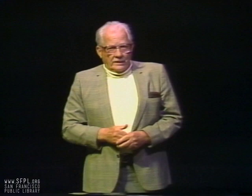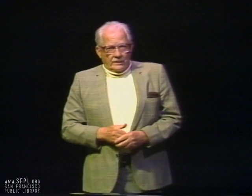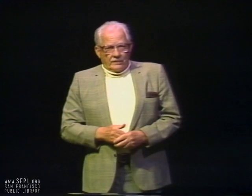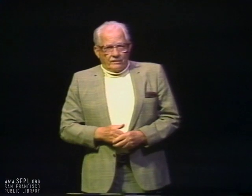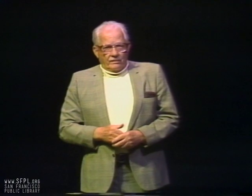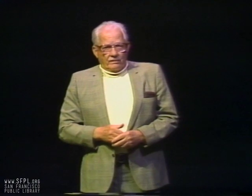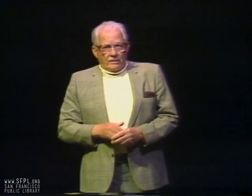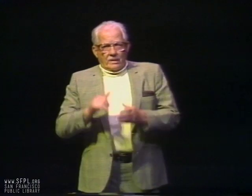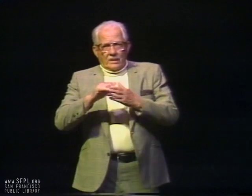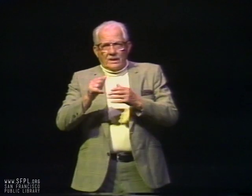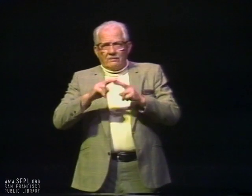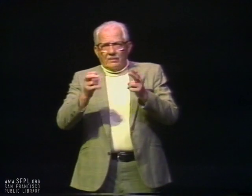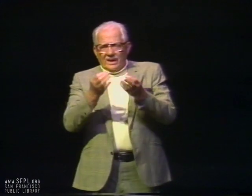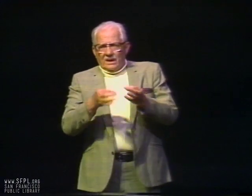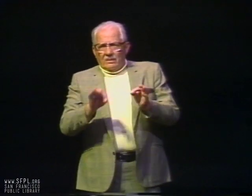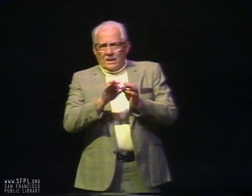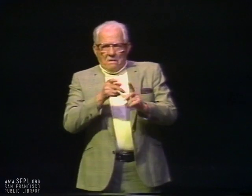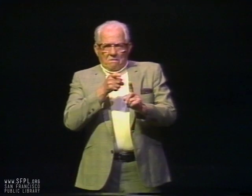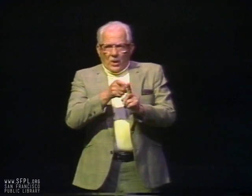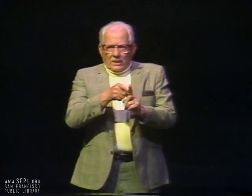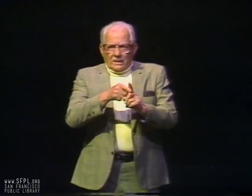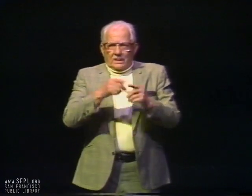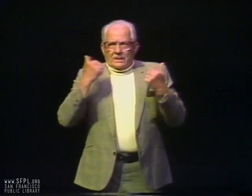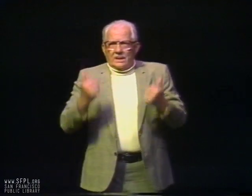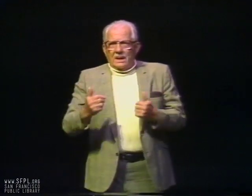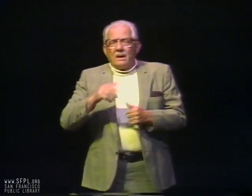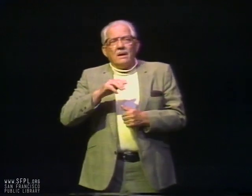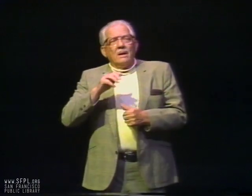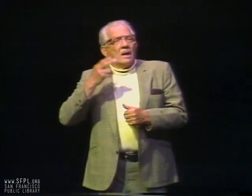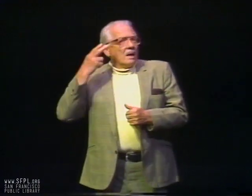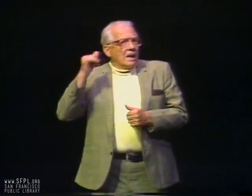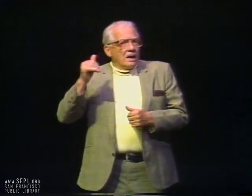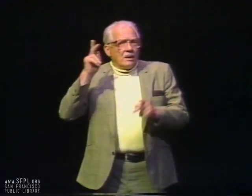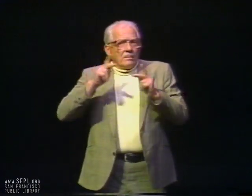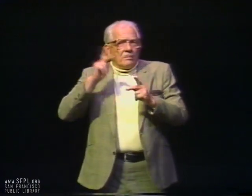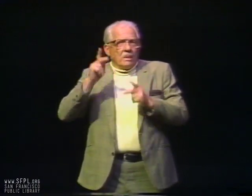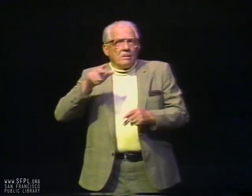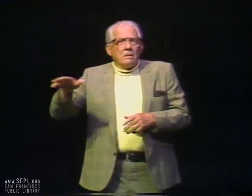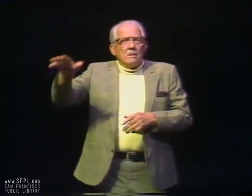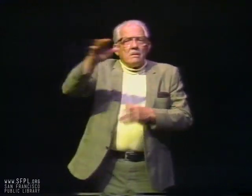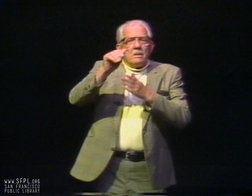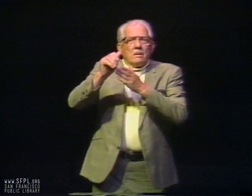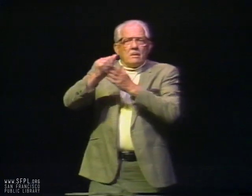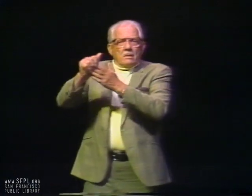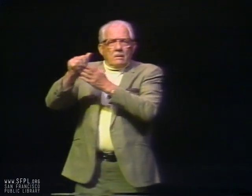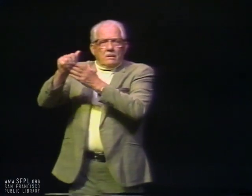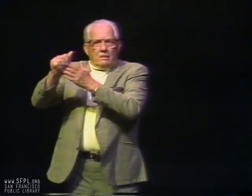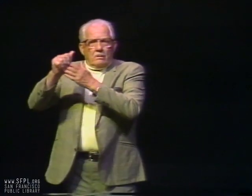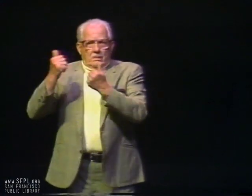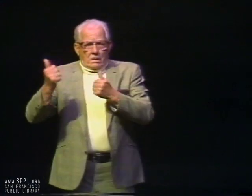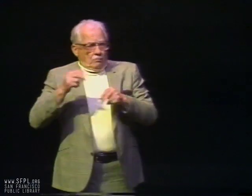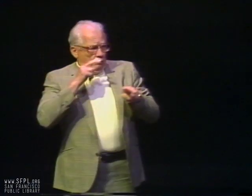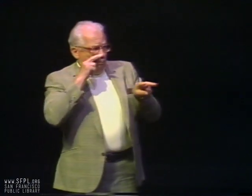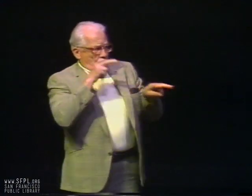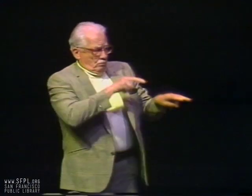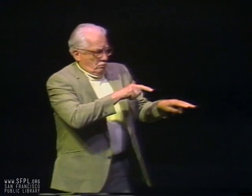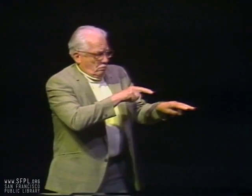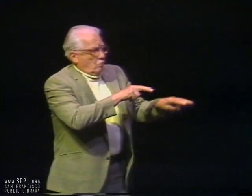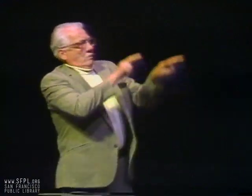happier. That's a very important difference. Today, national leaders no longer view deaf people as